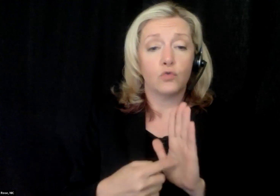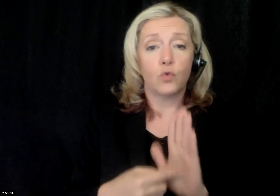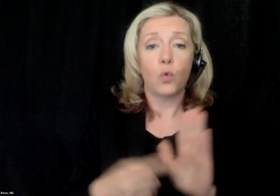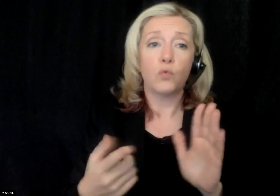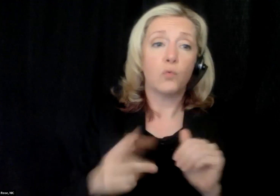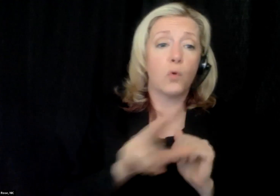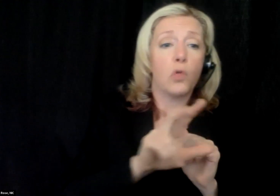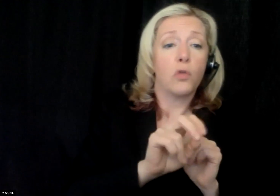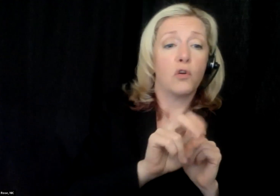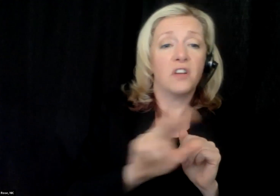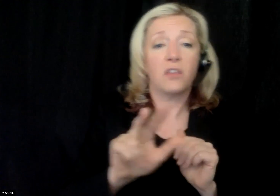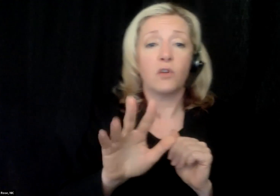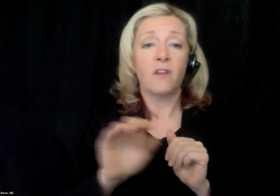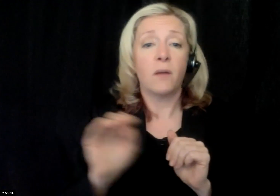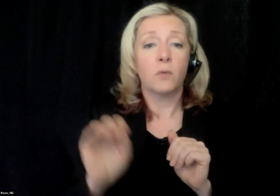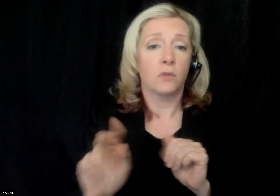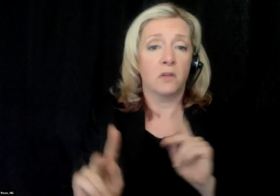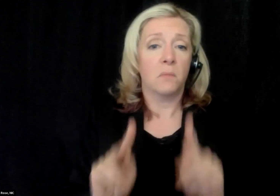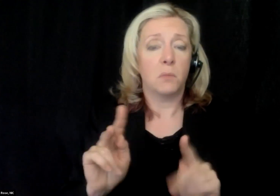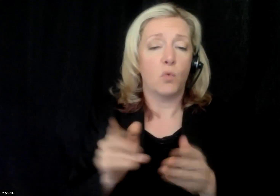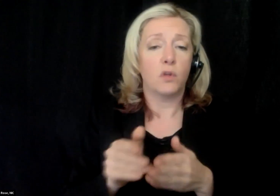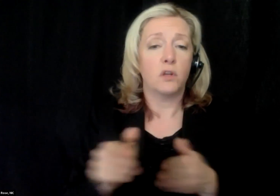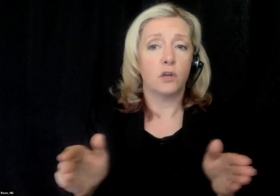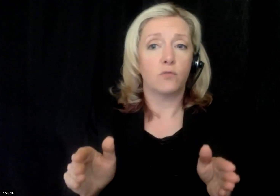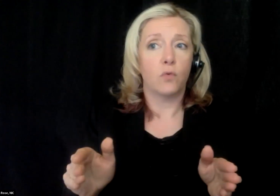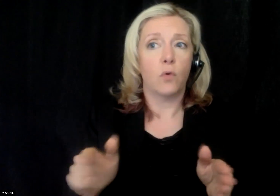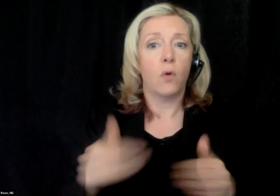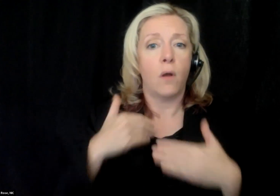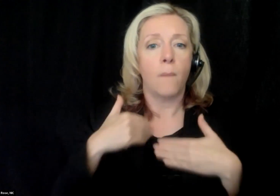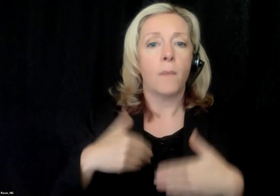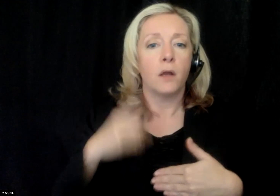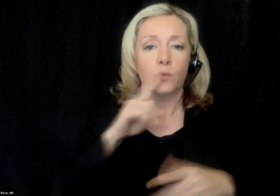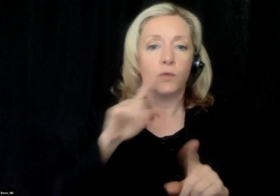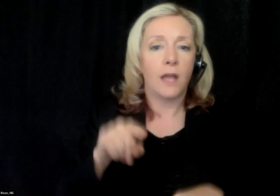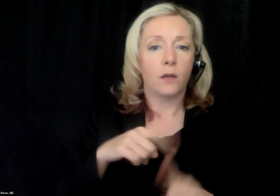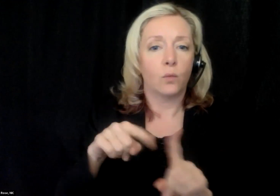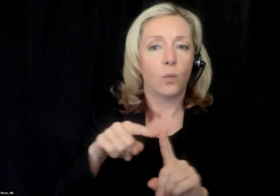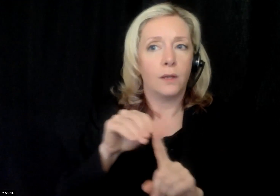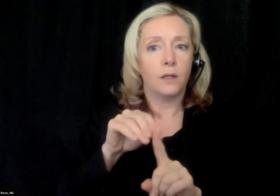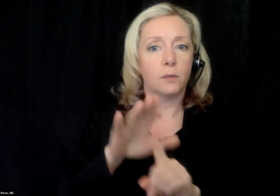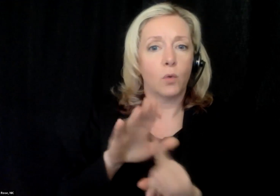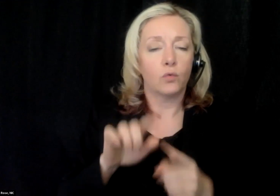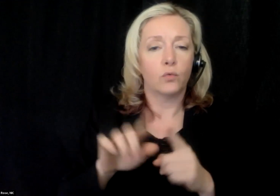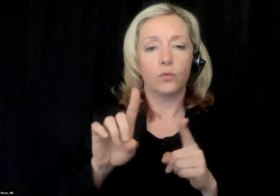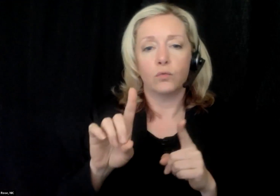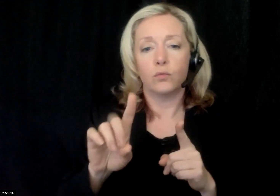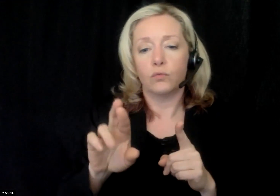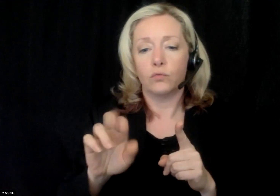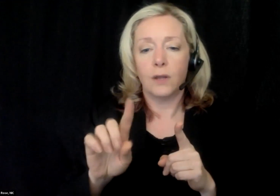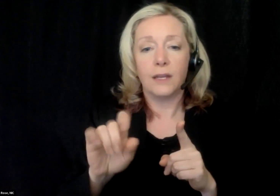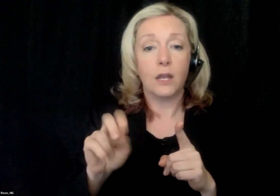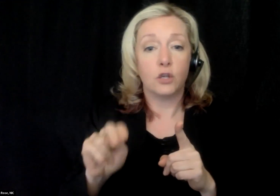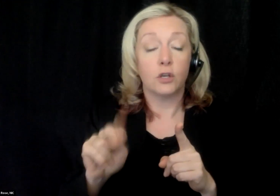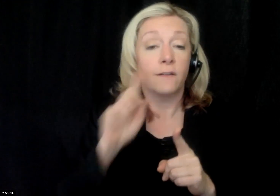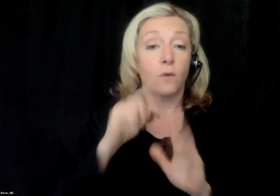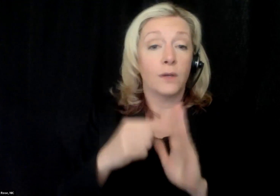between 30–35% roughly, react to this radiation. So some people have heart palpitations, and we can pick that up